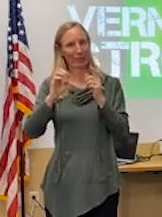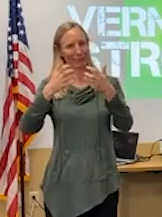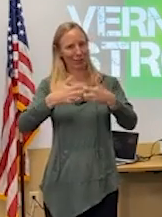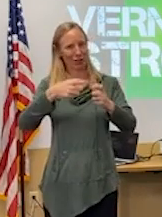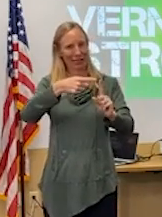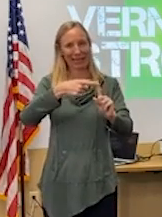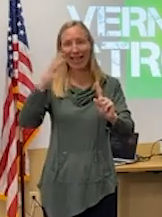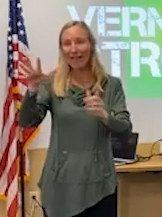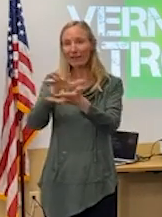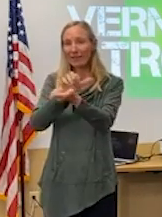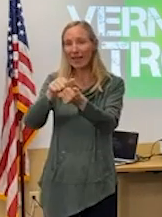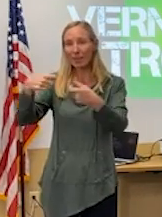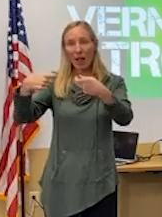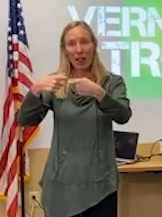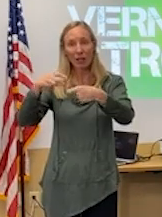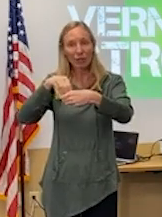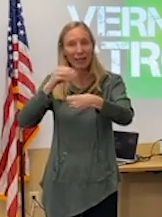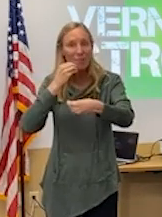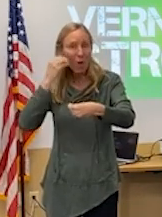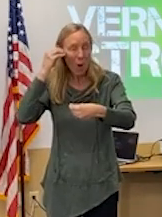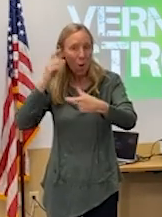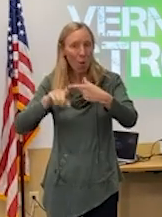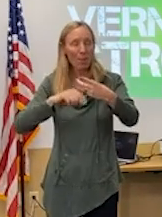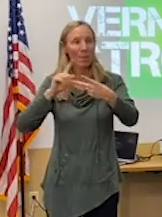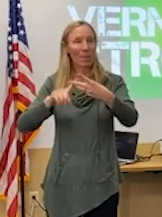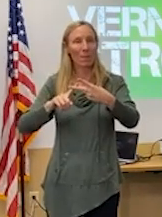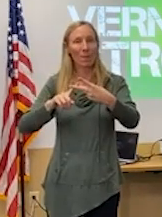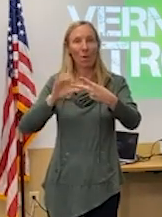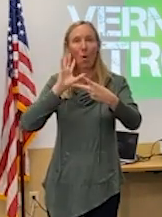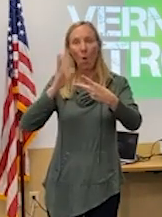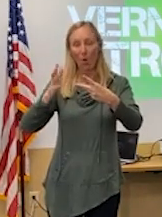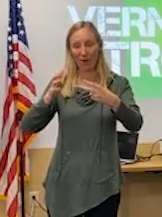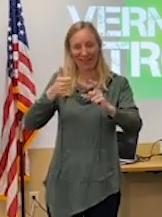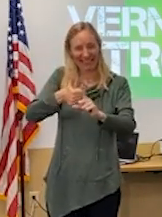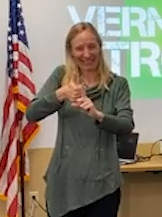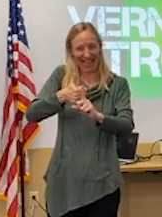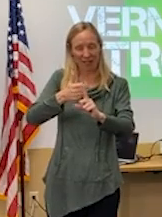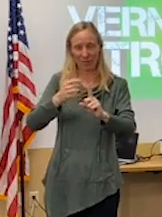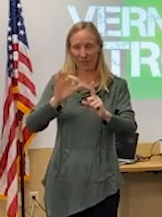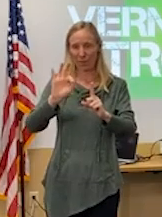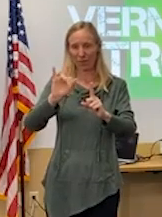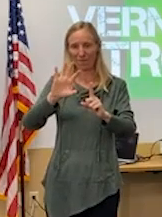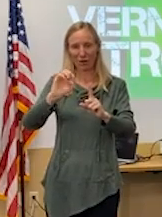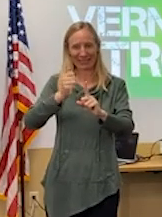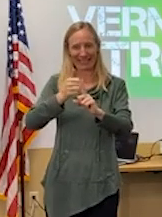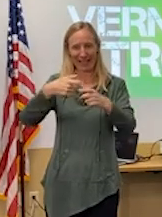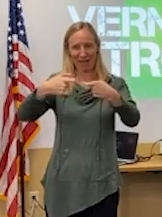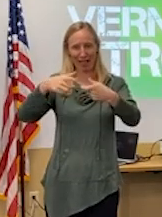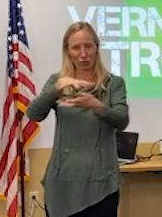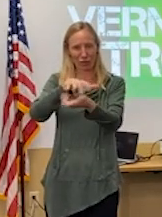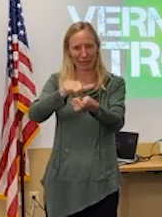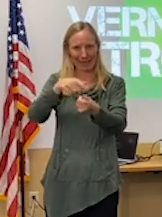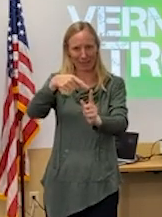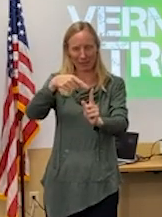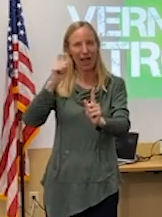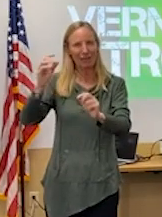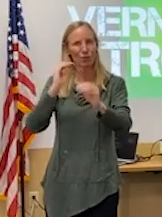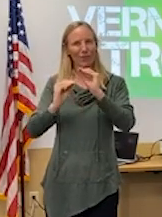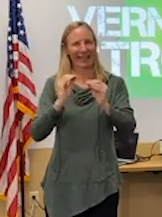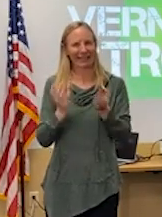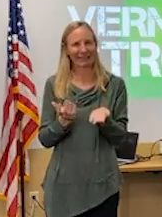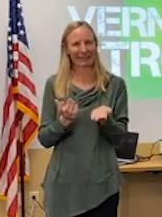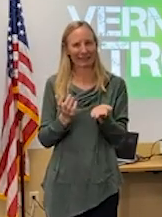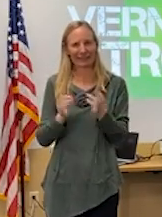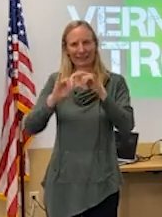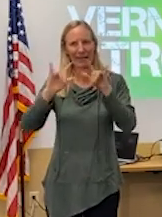been electrical damage in the home or in the manufactured unit, whatever it is, that has to be rectified at the